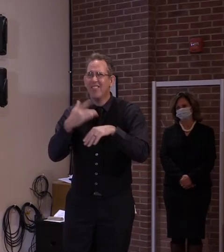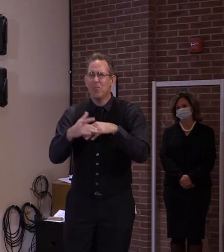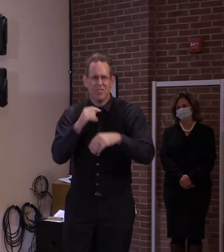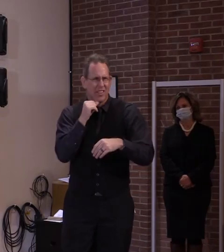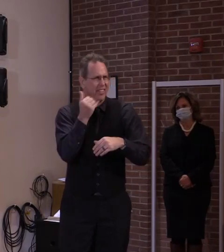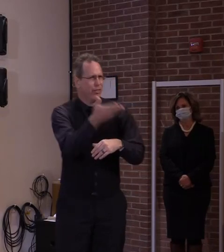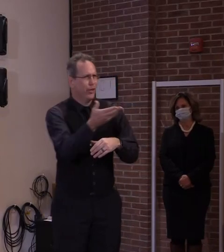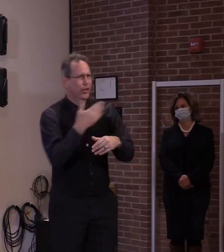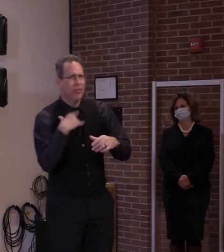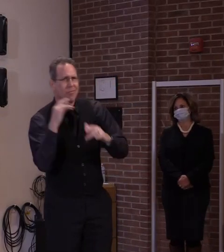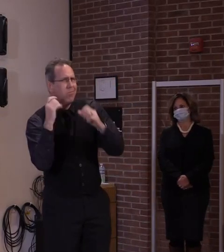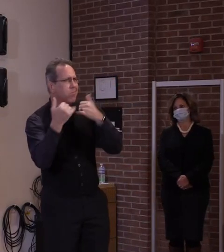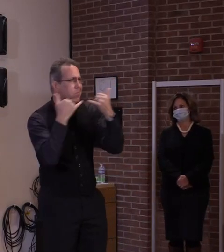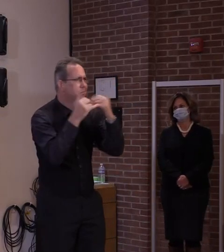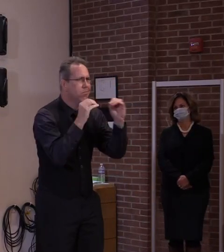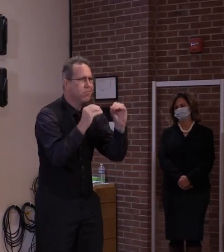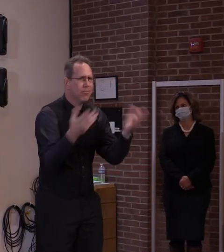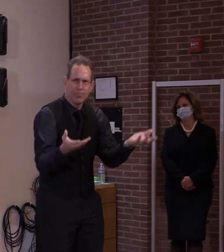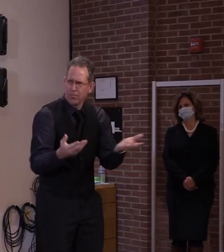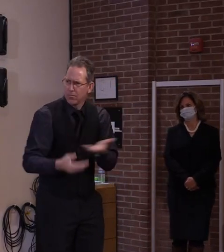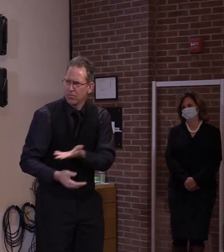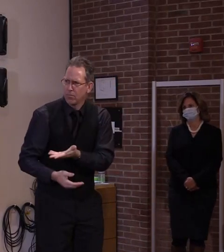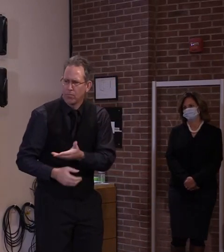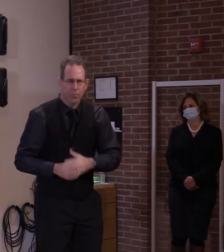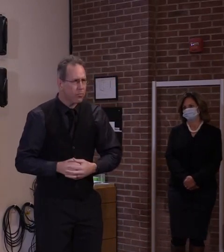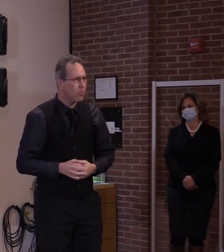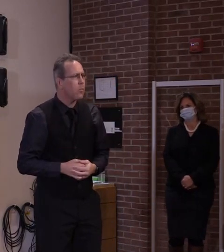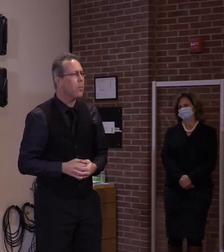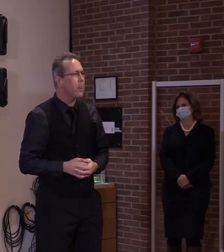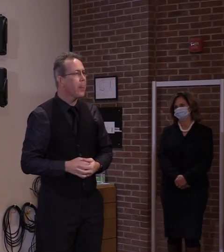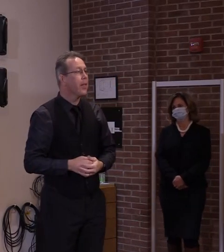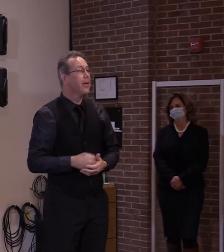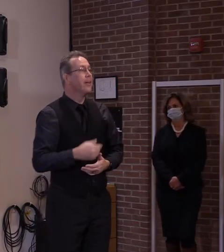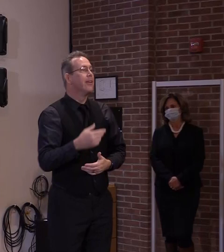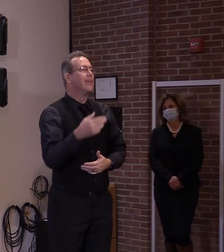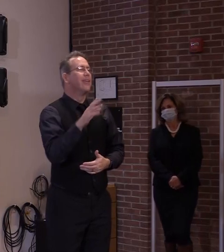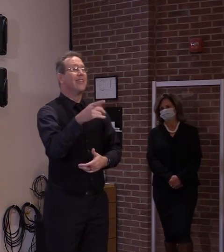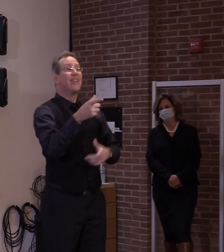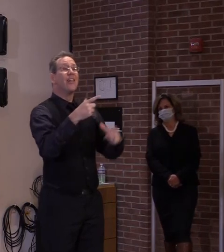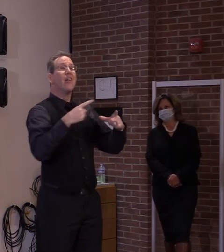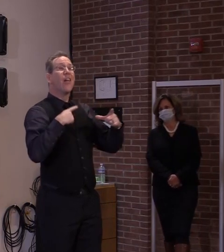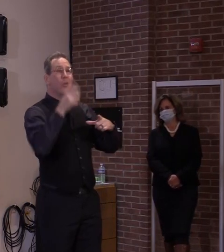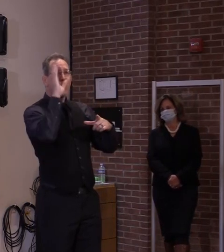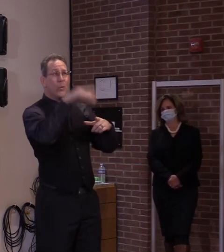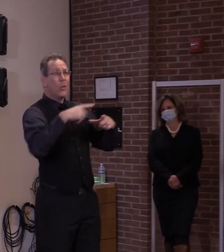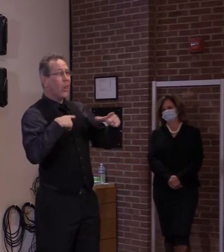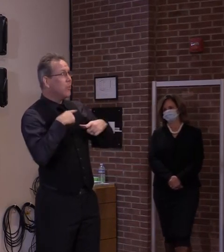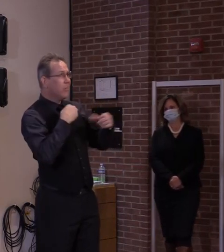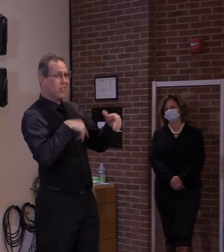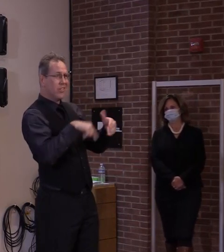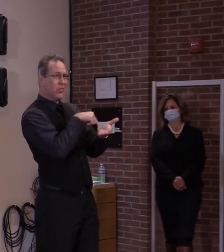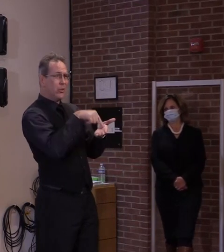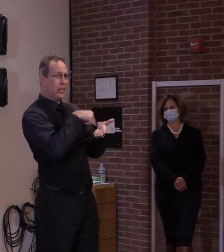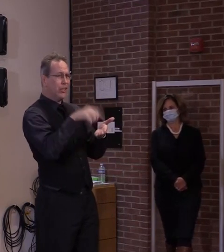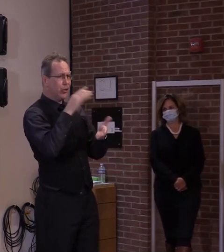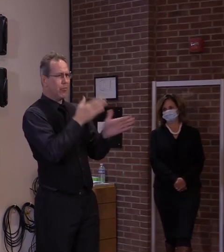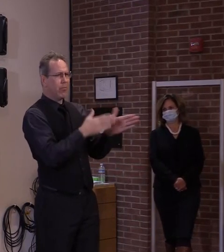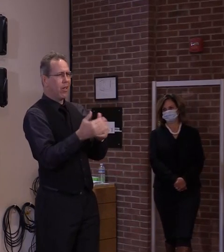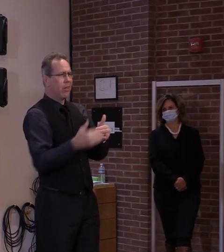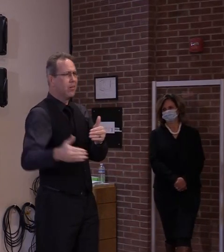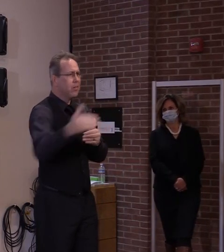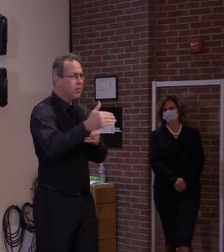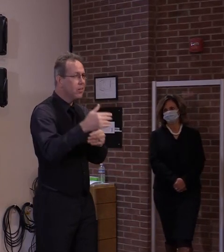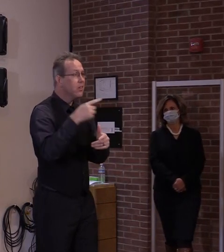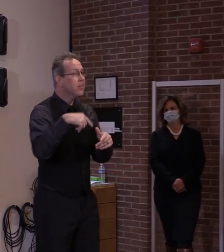to plan for these holidays, obviously, as we move through the holidays. But if you go to a state site, we've been planning